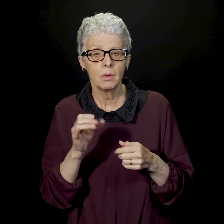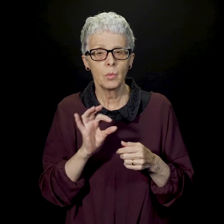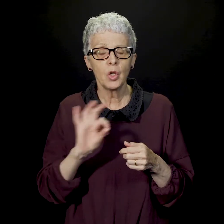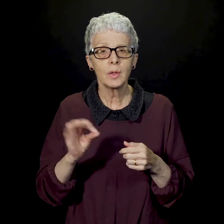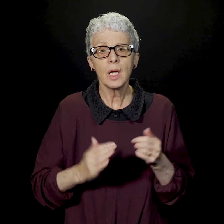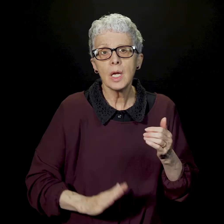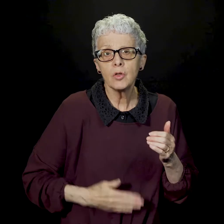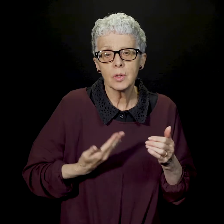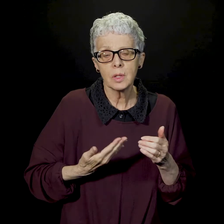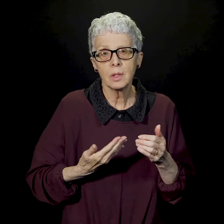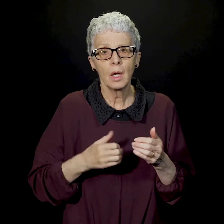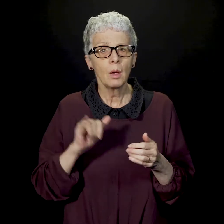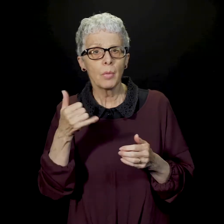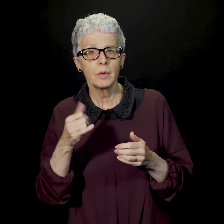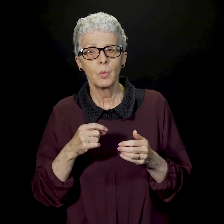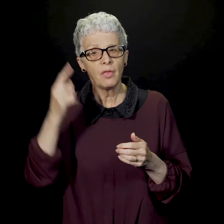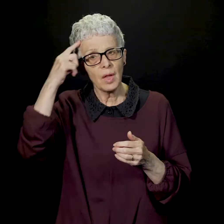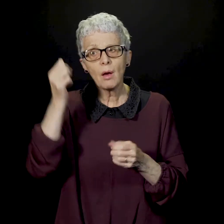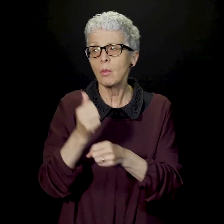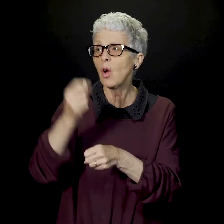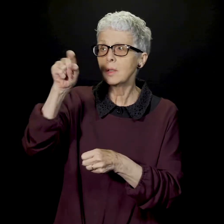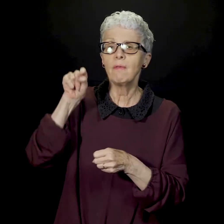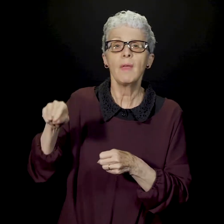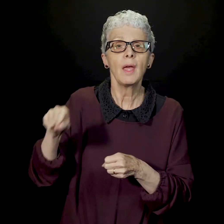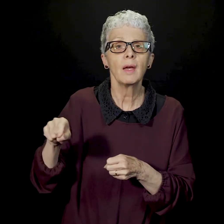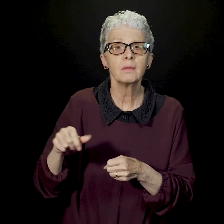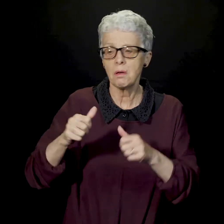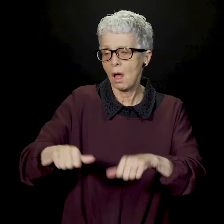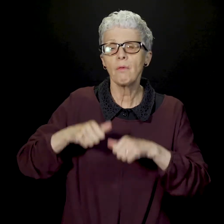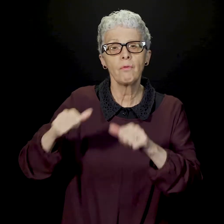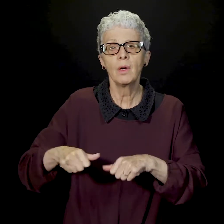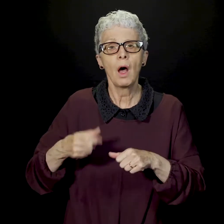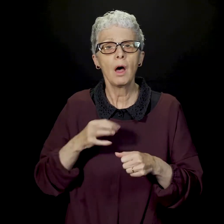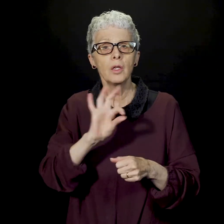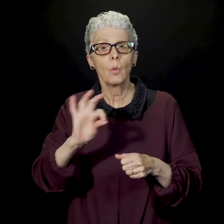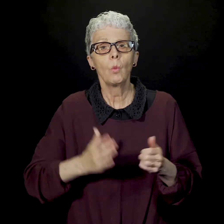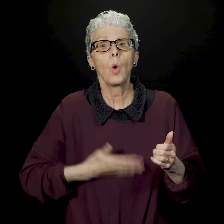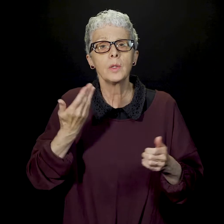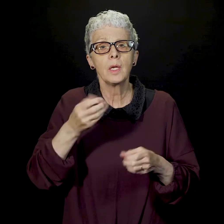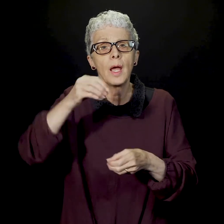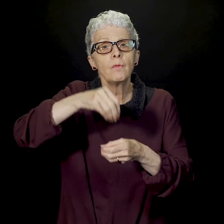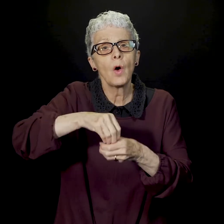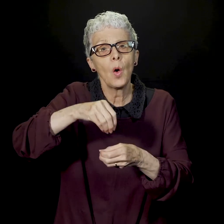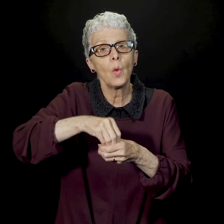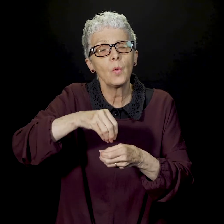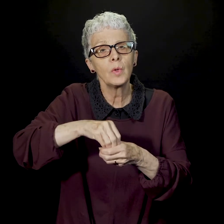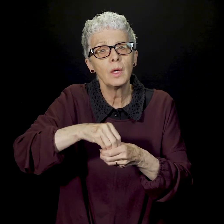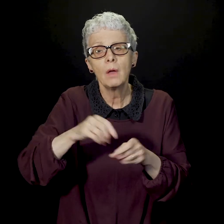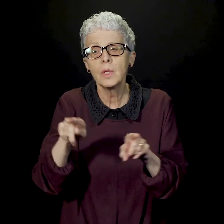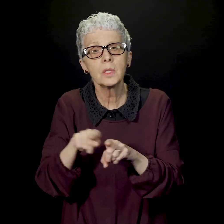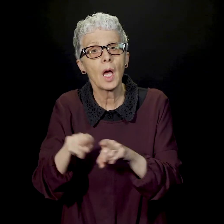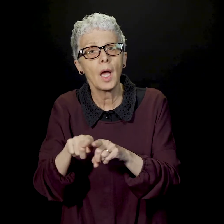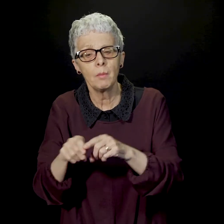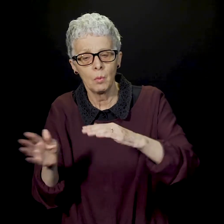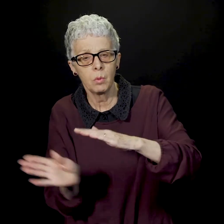even if we just took God for granted. That would be more than enough. That'd be more than enough for us to be caught in the drift and end up